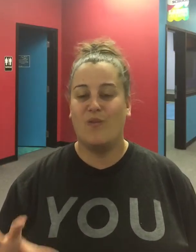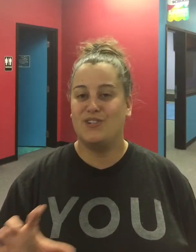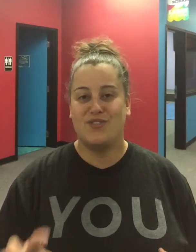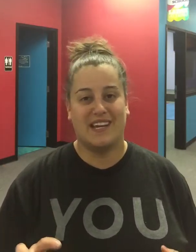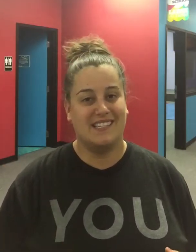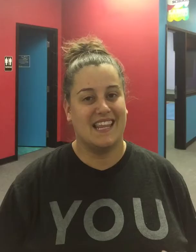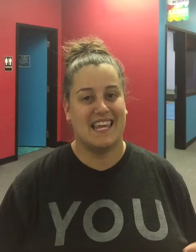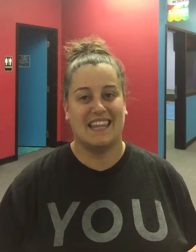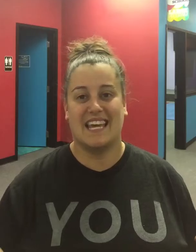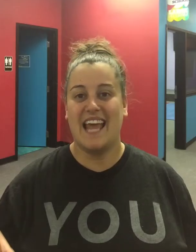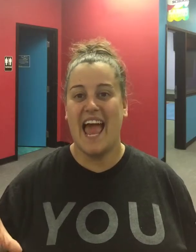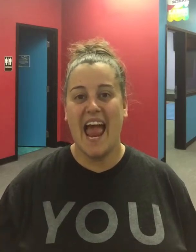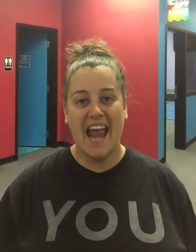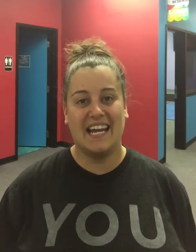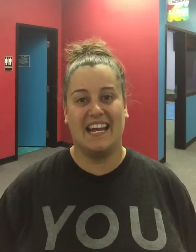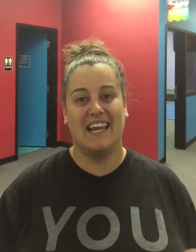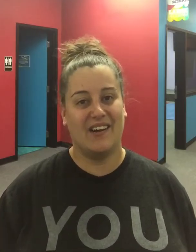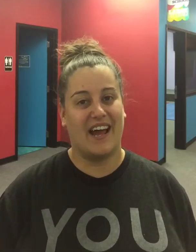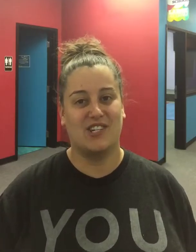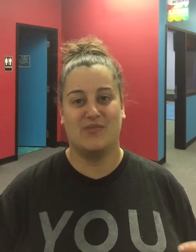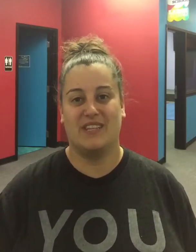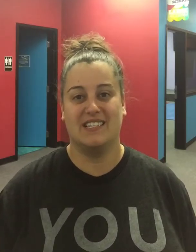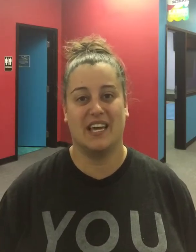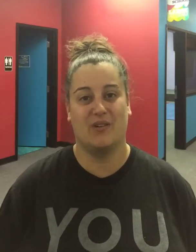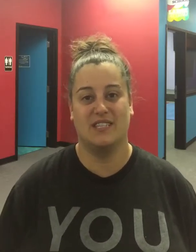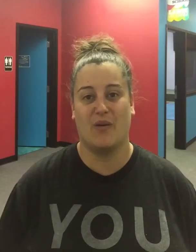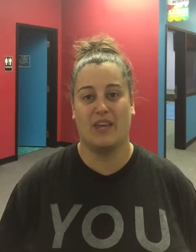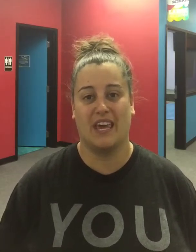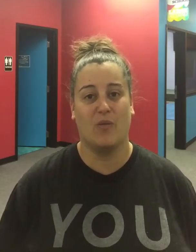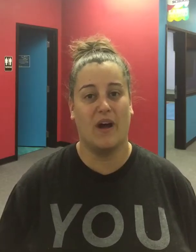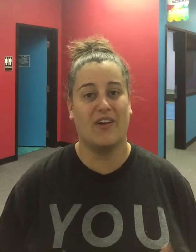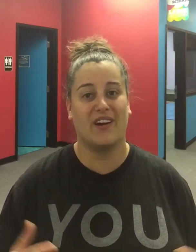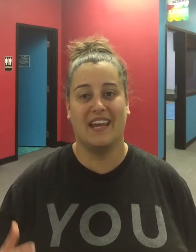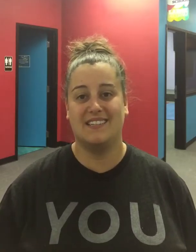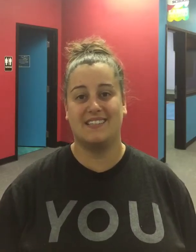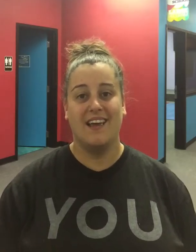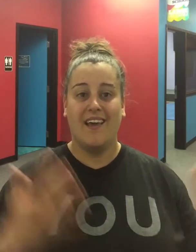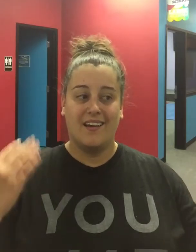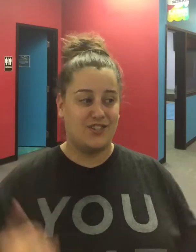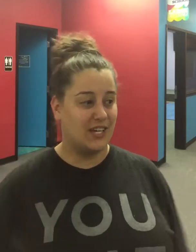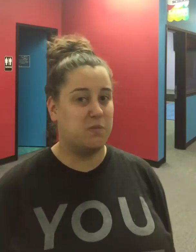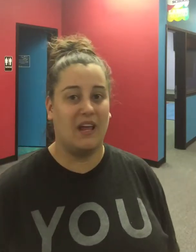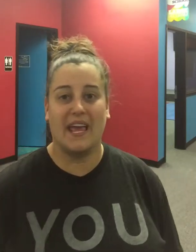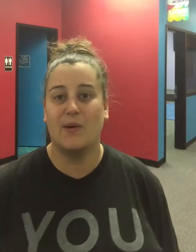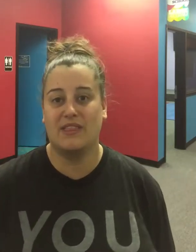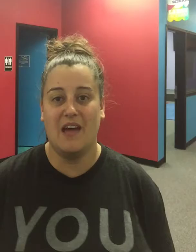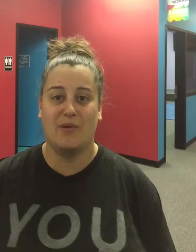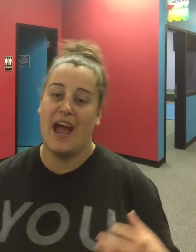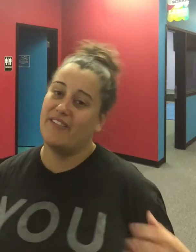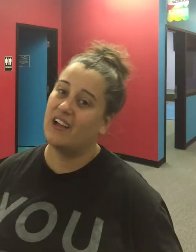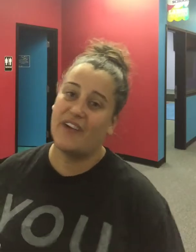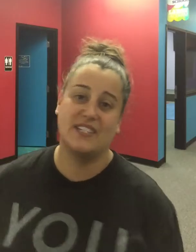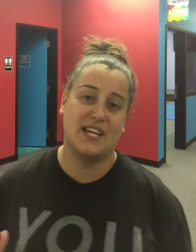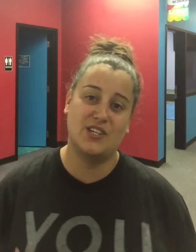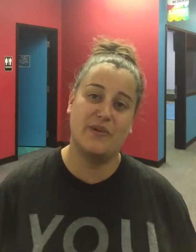want you guys to think that any interaction with these kiddos that we get, whether it's just playing with them or having a conversation with